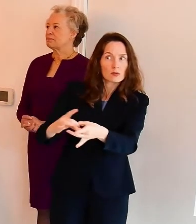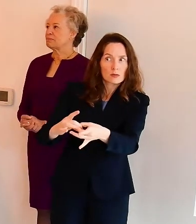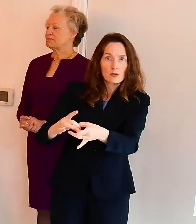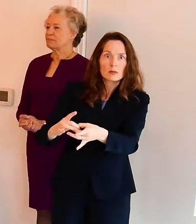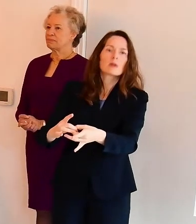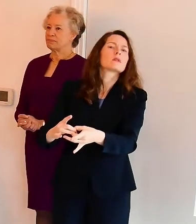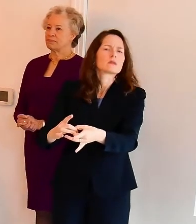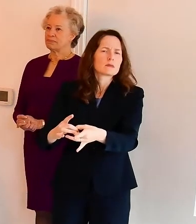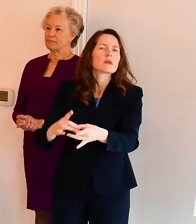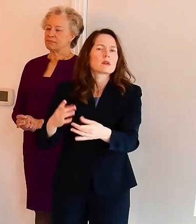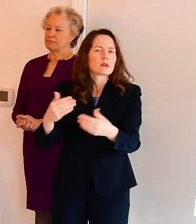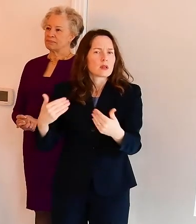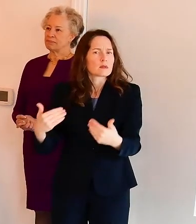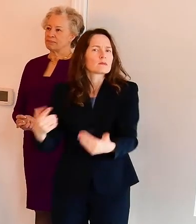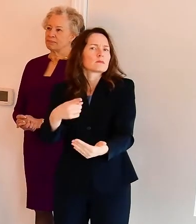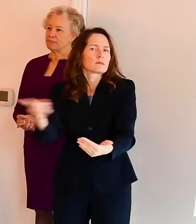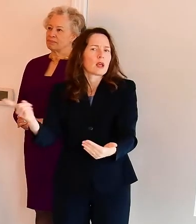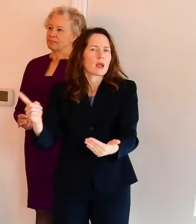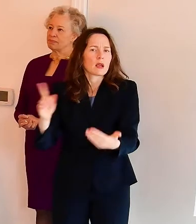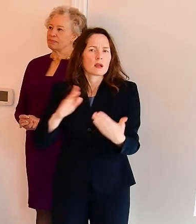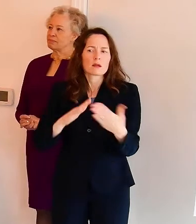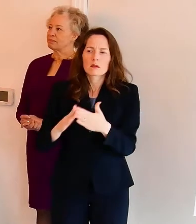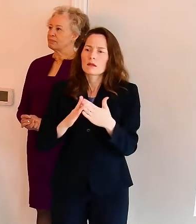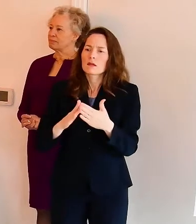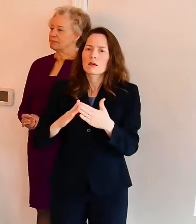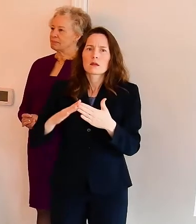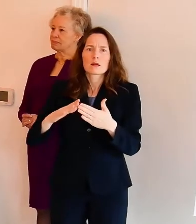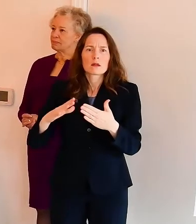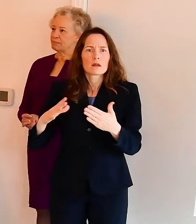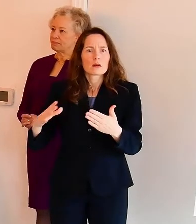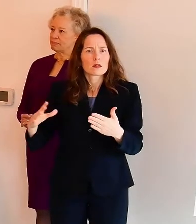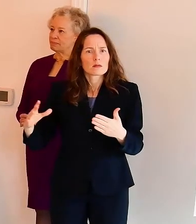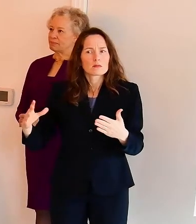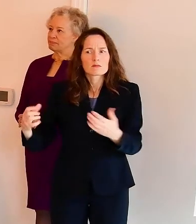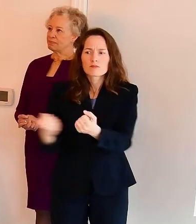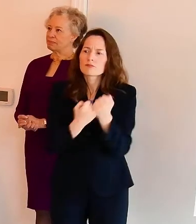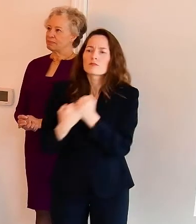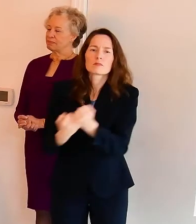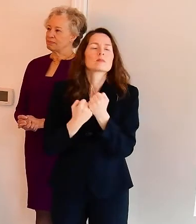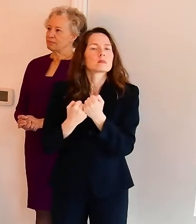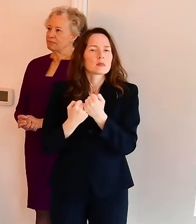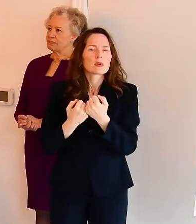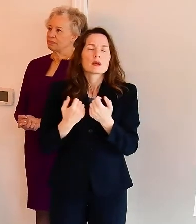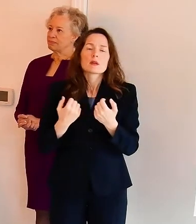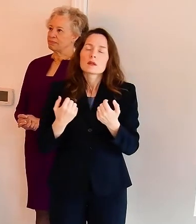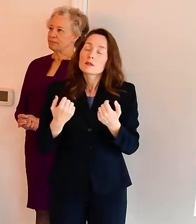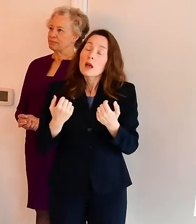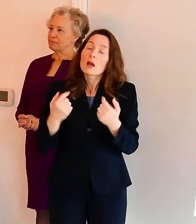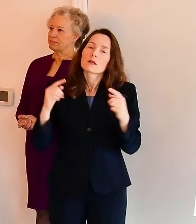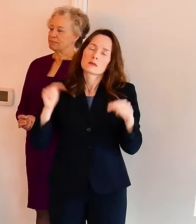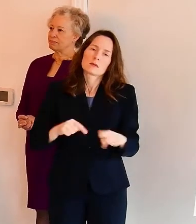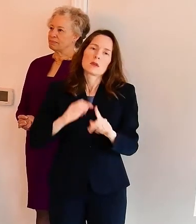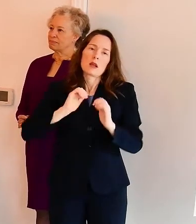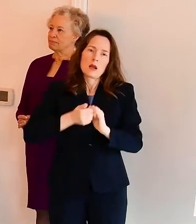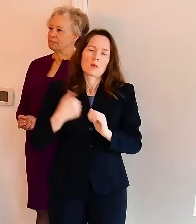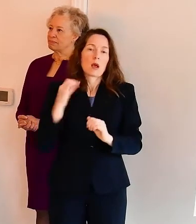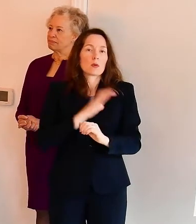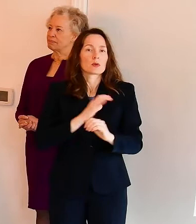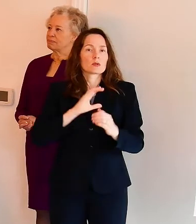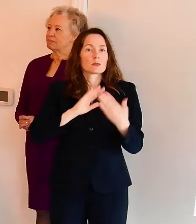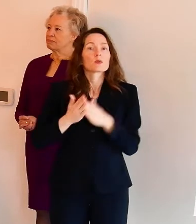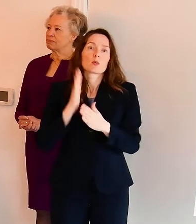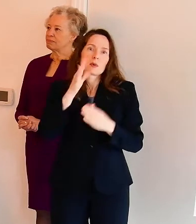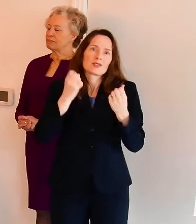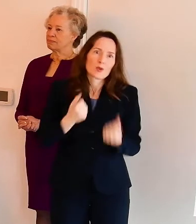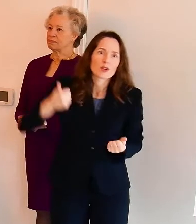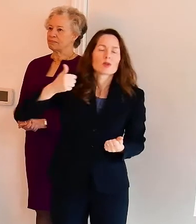community embracing of those resources and people and programs that make our community stronger and better. We have training